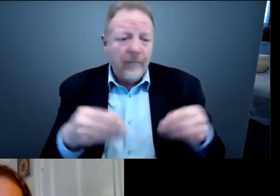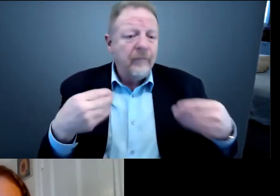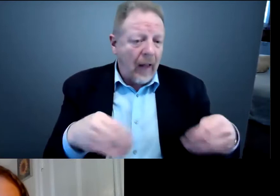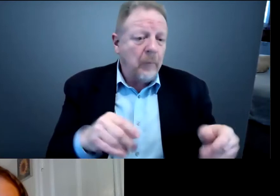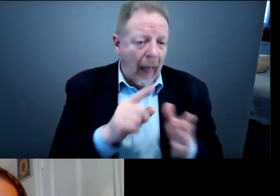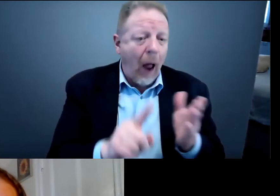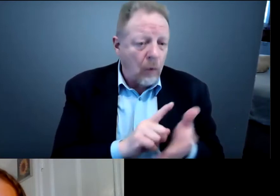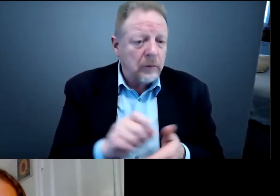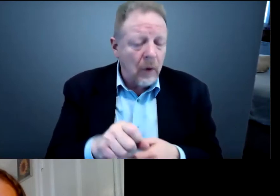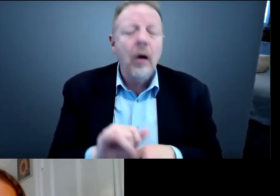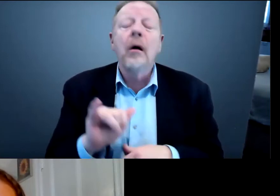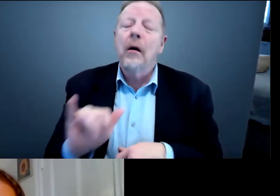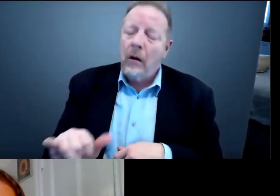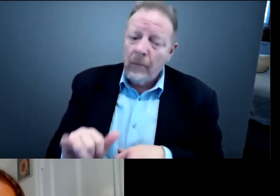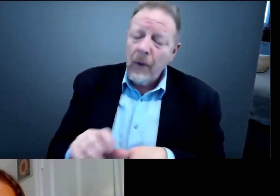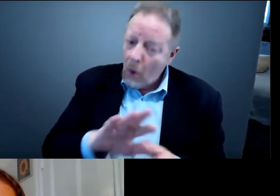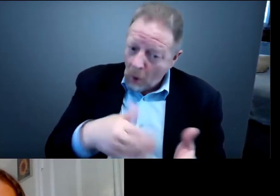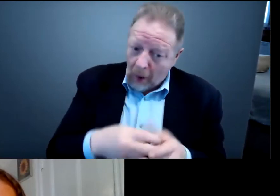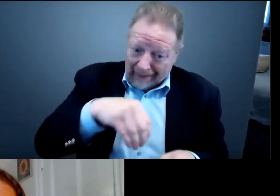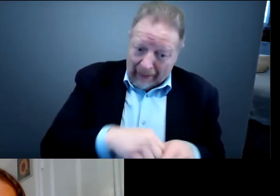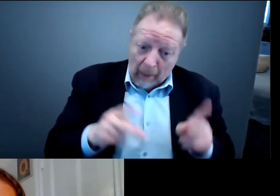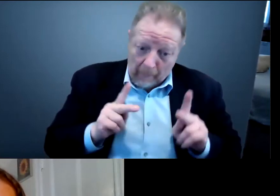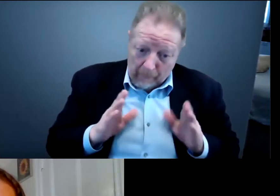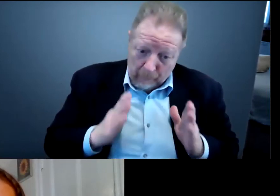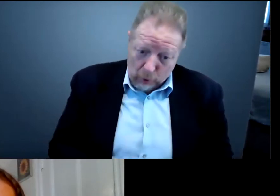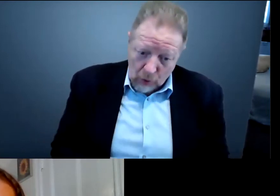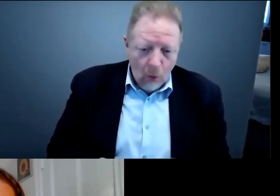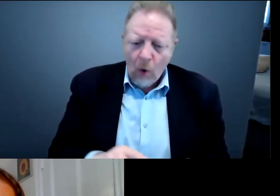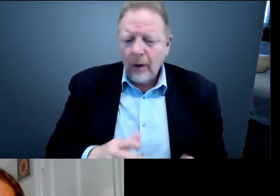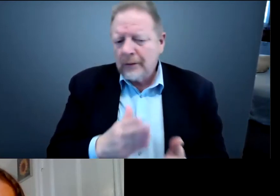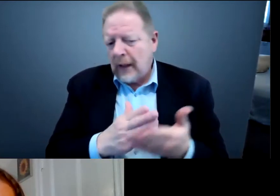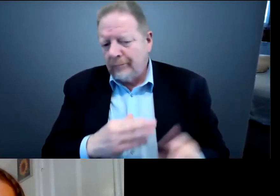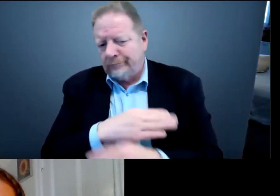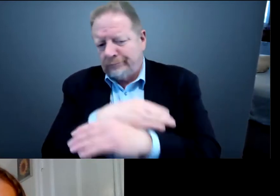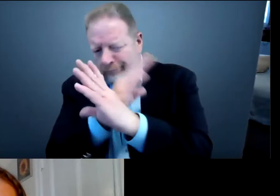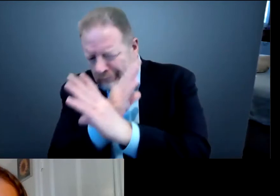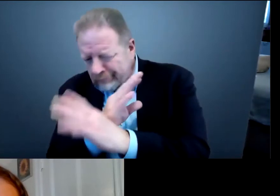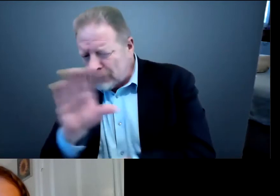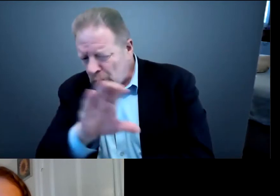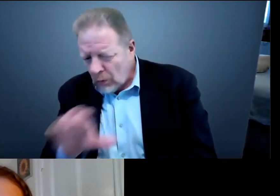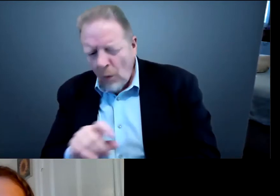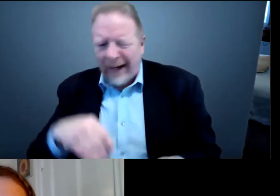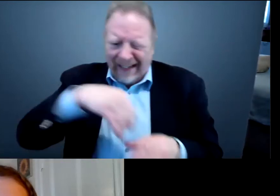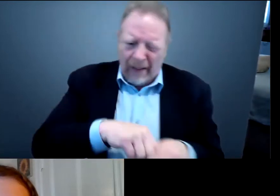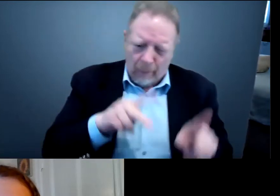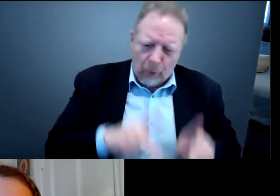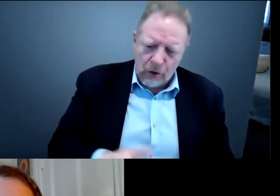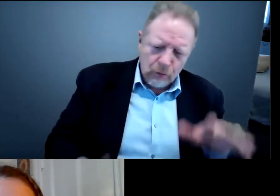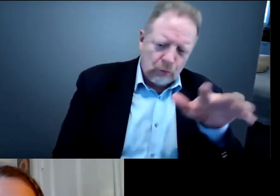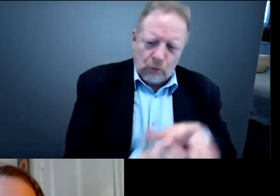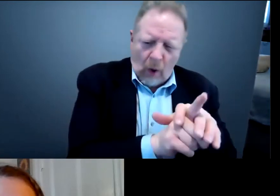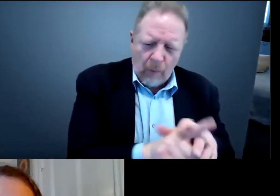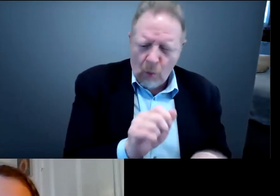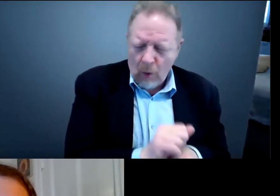it all in-person communications, or is it some like this with the Zoom that they help with that kind of